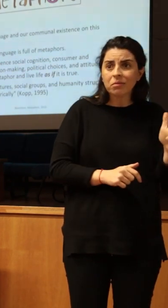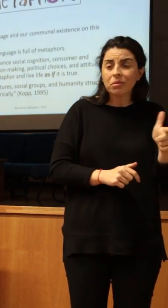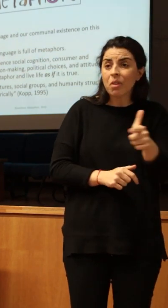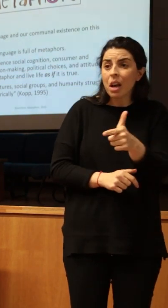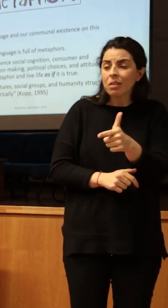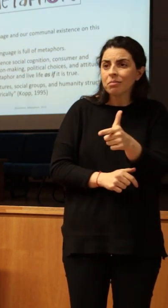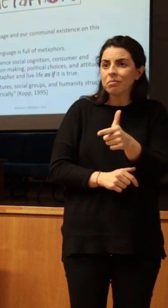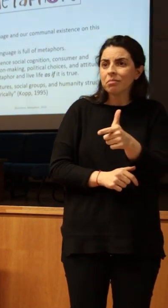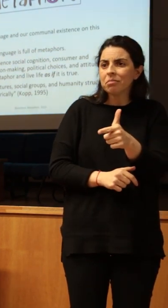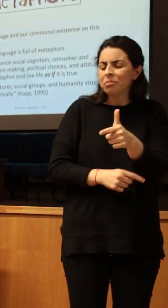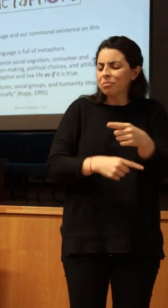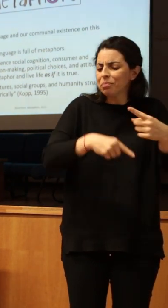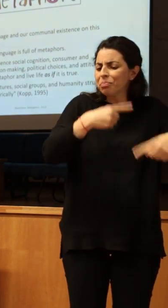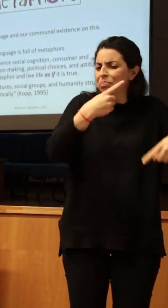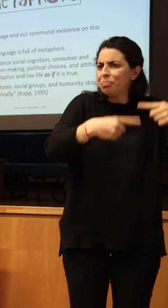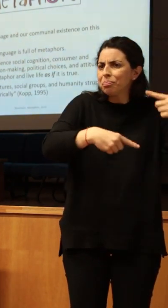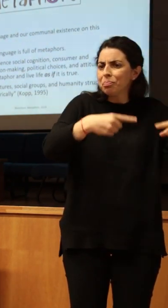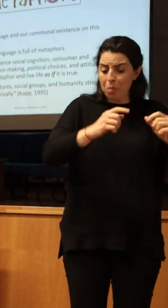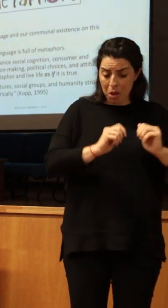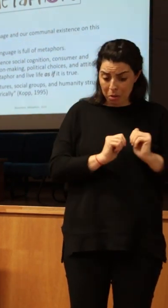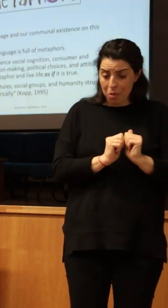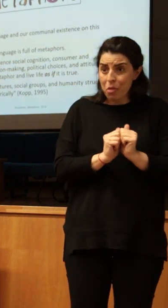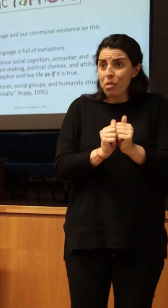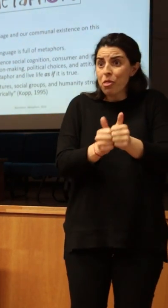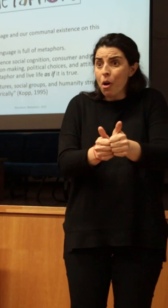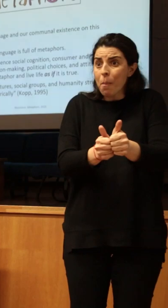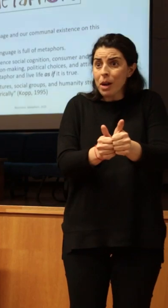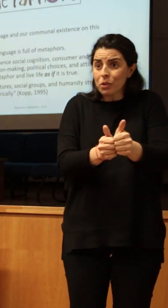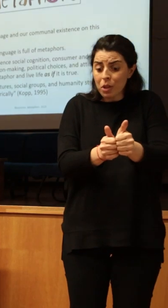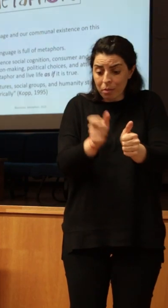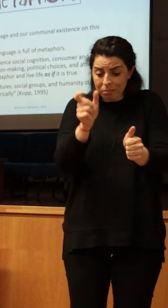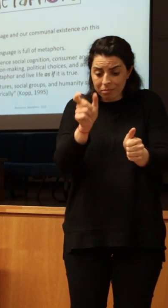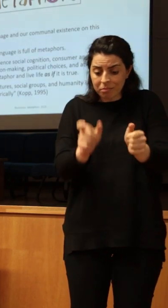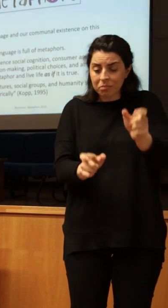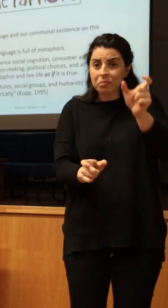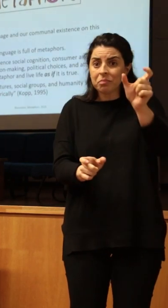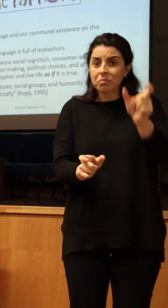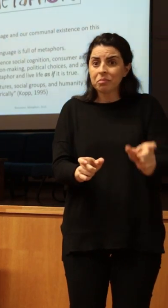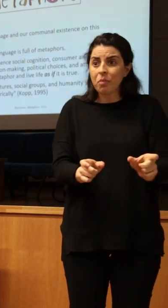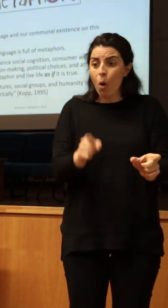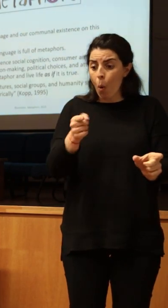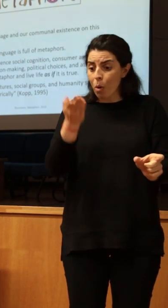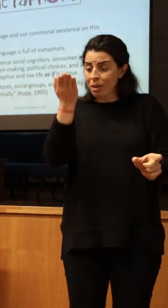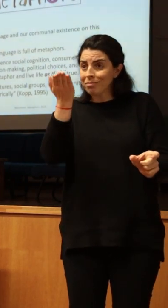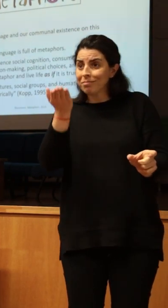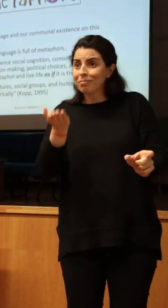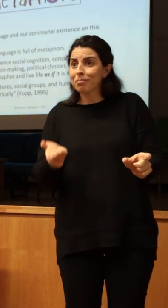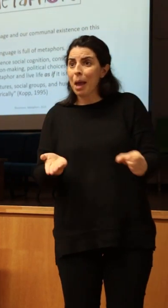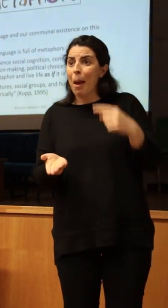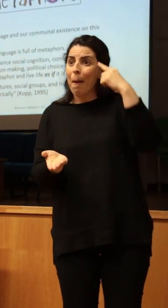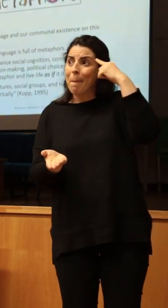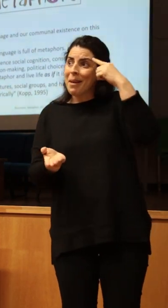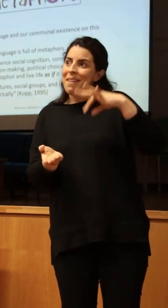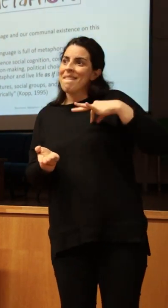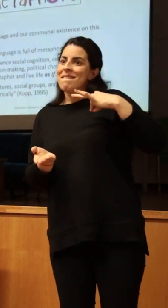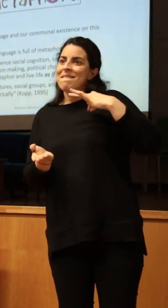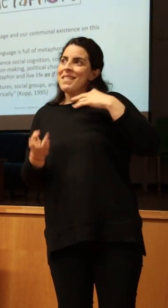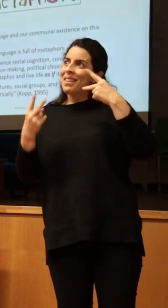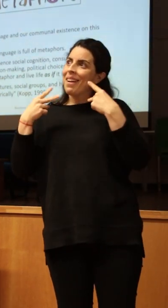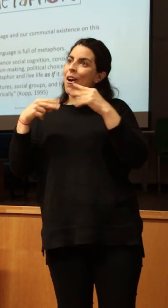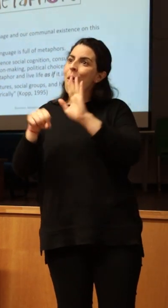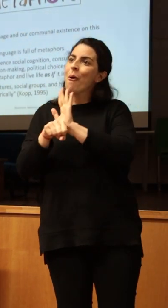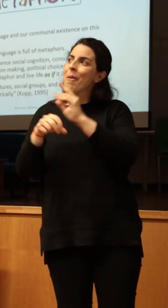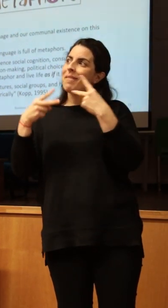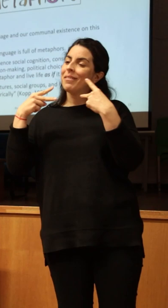right? So let's say these two people get together. Entonces tenemos esta pareja. The one is living life as if it is a journey. Uno viviendo la vida como un